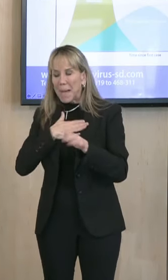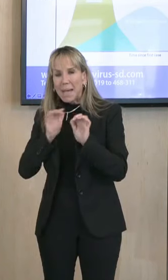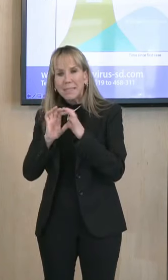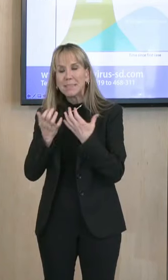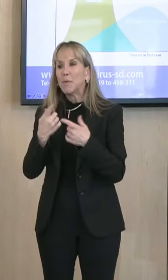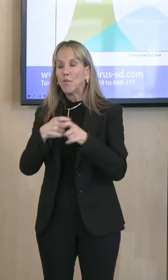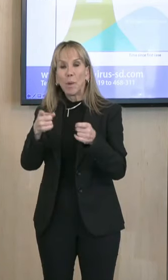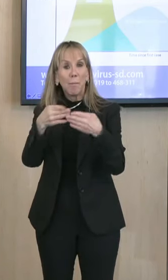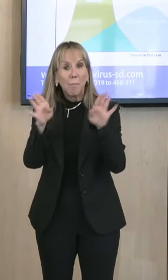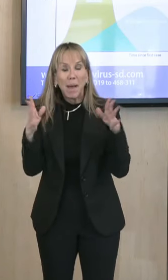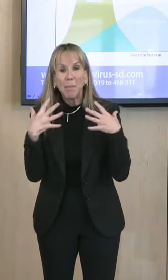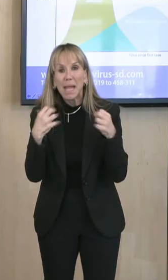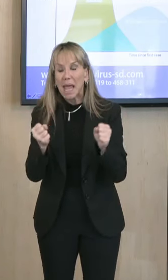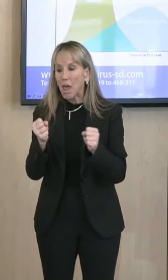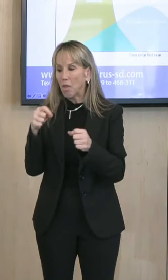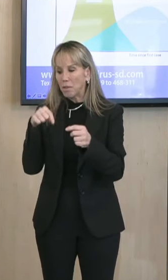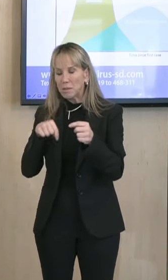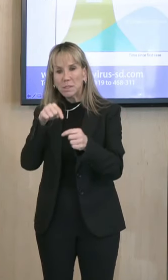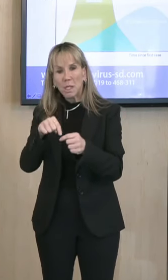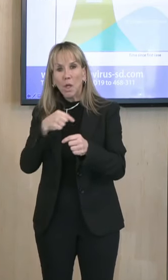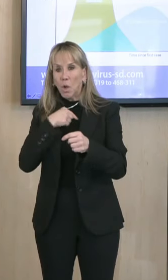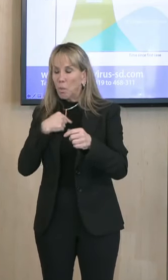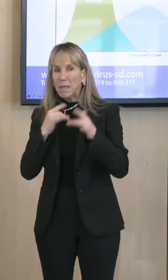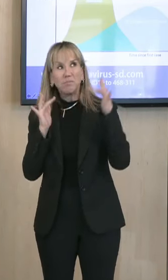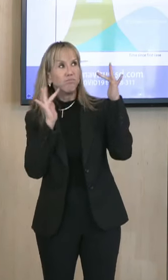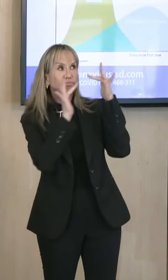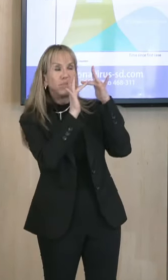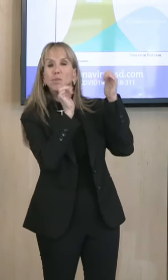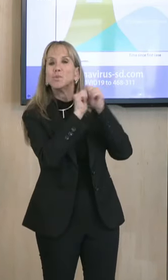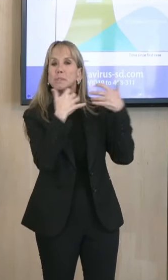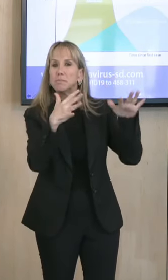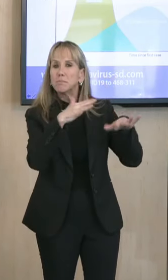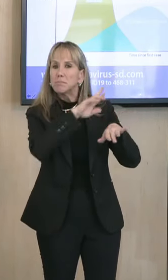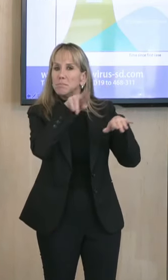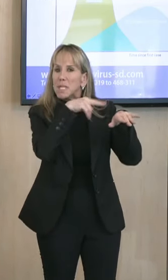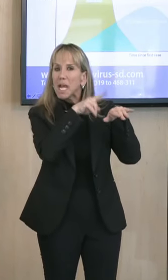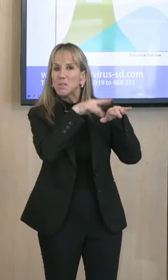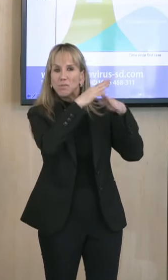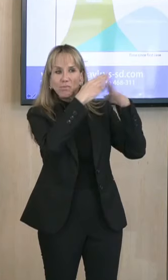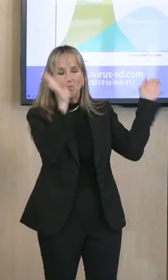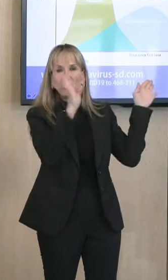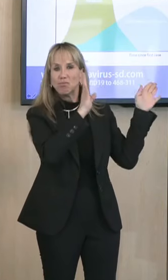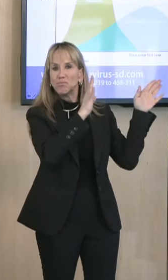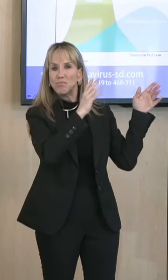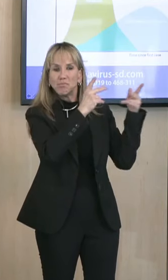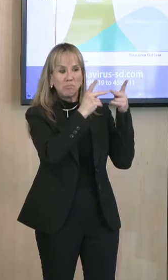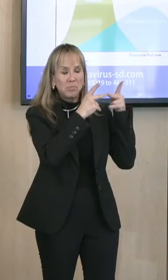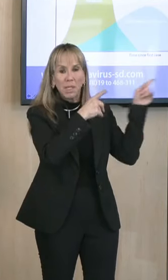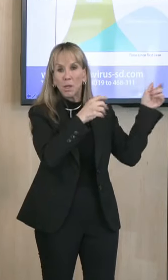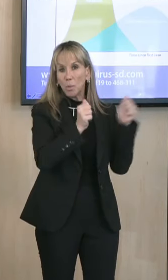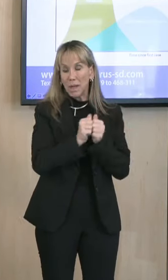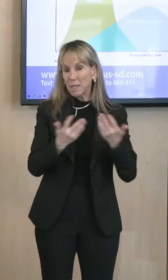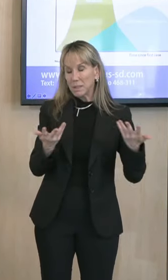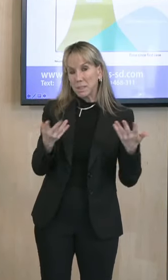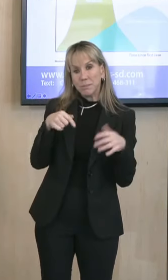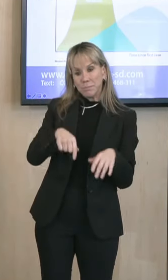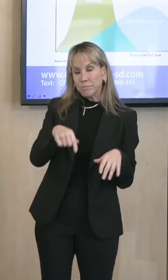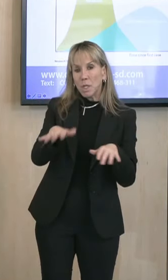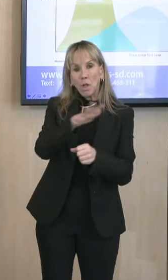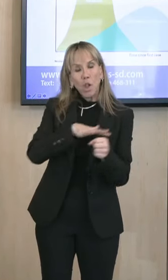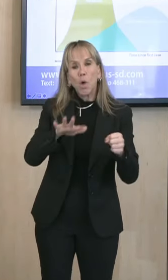are in consultation with national and local academic centers, and today, through relationship, I've